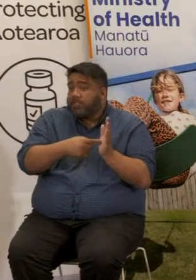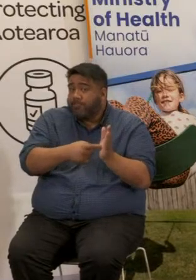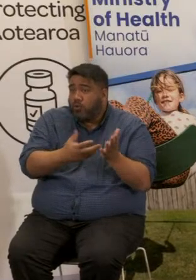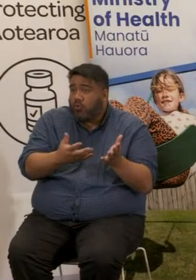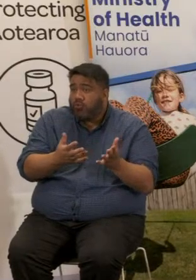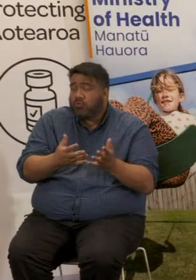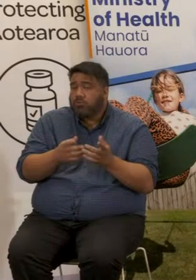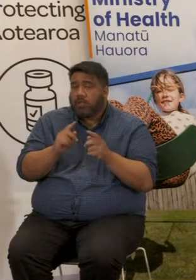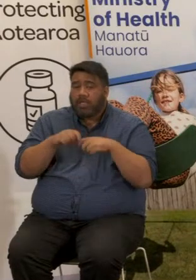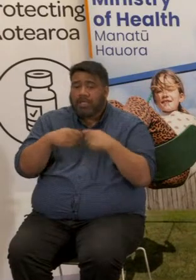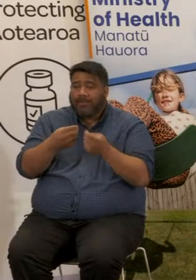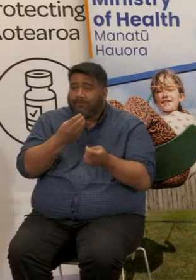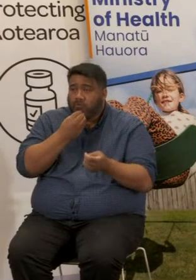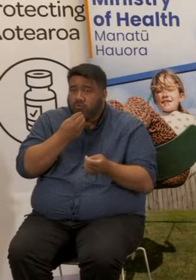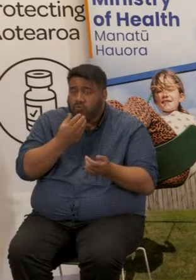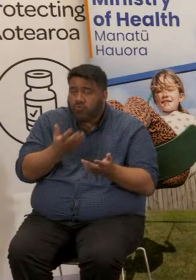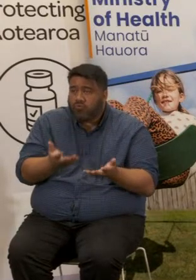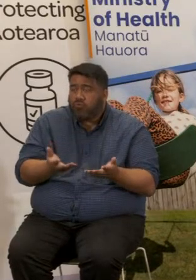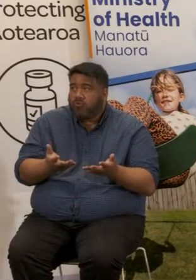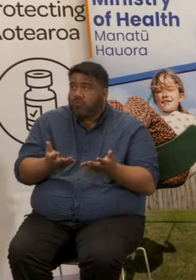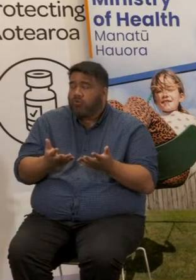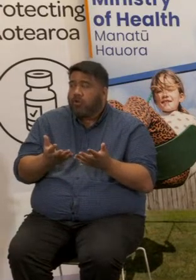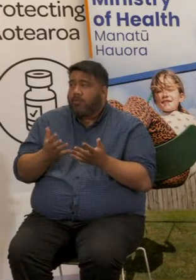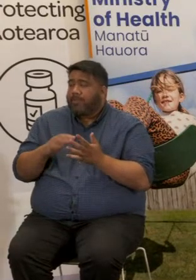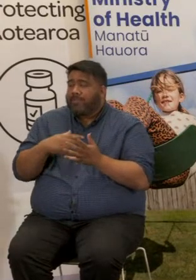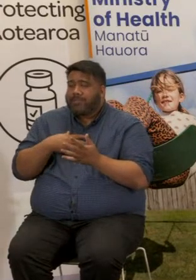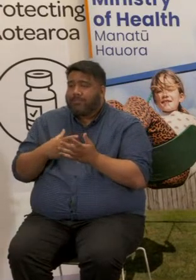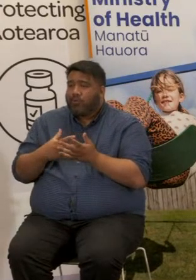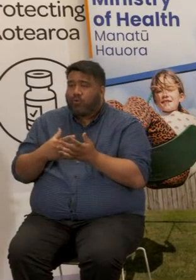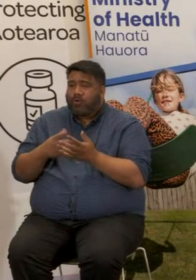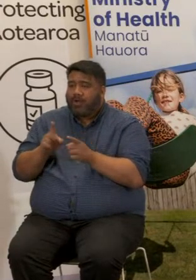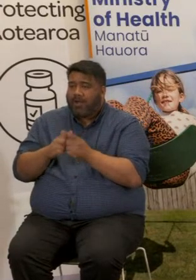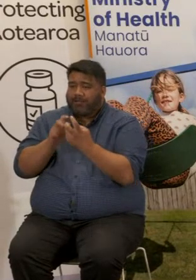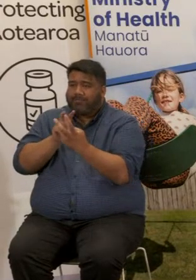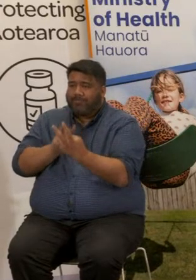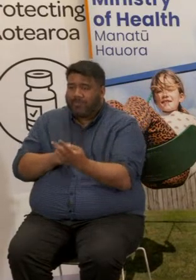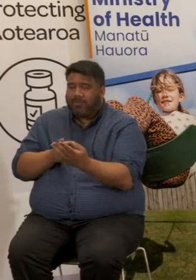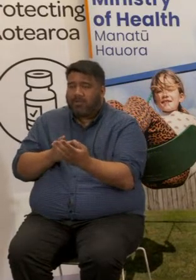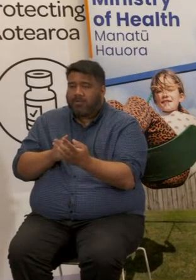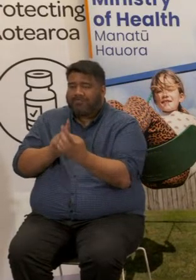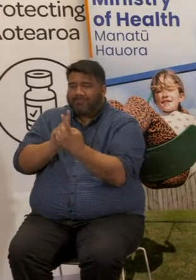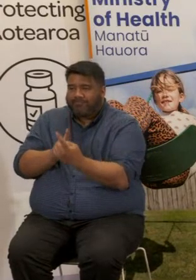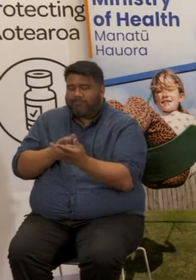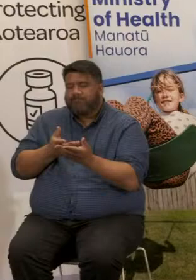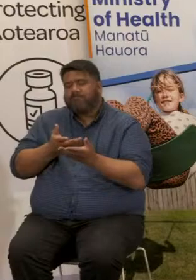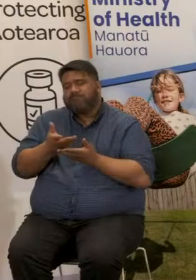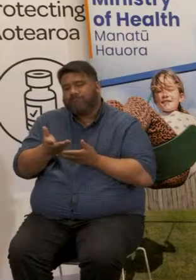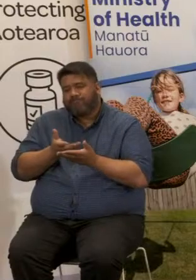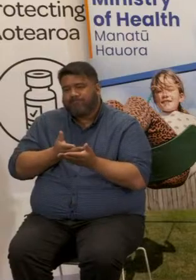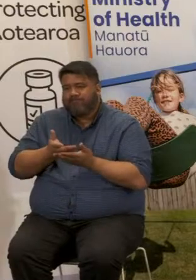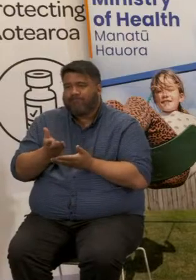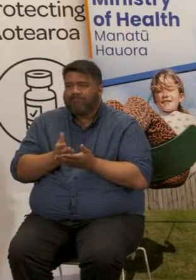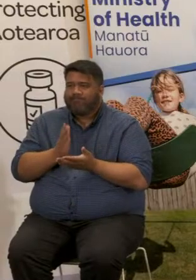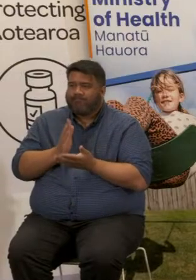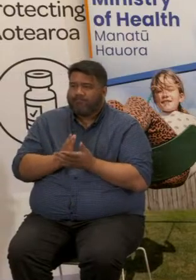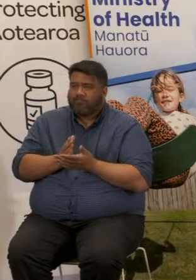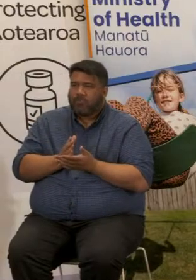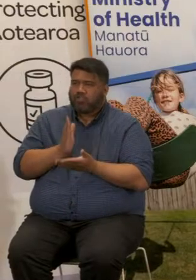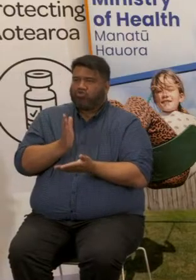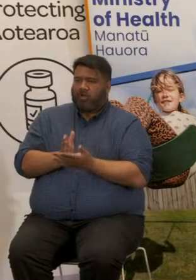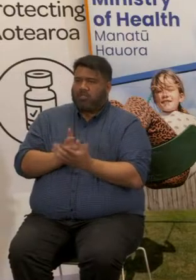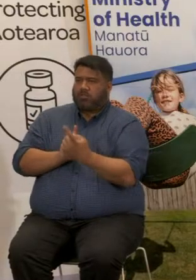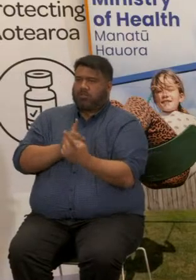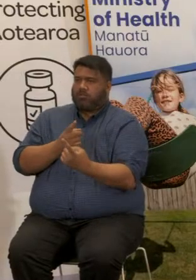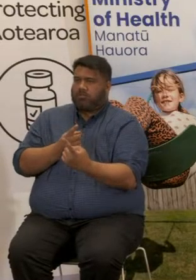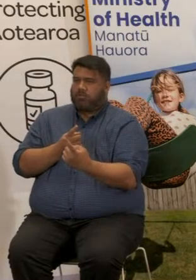Kai, some of that was some additional support, someone to talk to and have that conversation, and sometimes 3 or 4 of